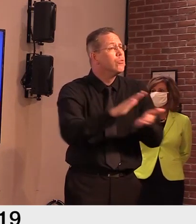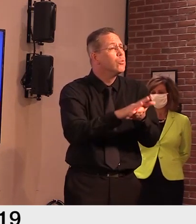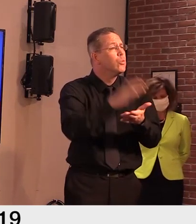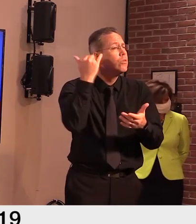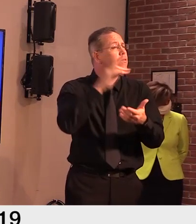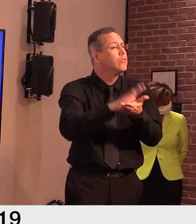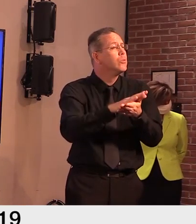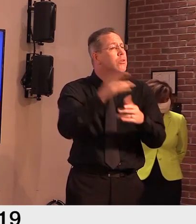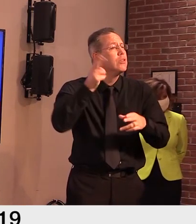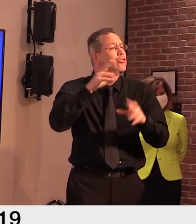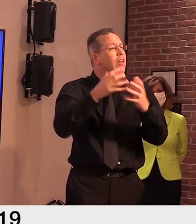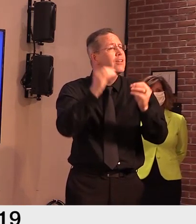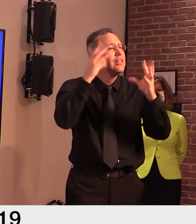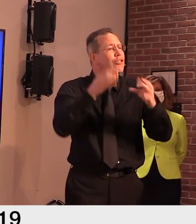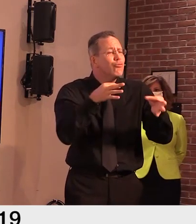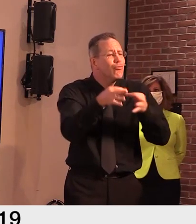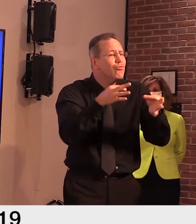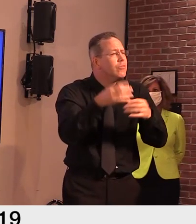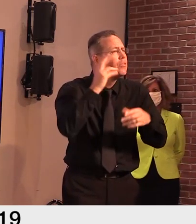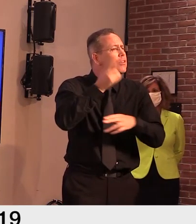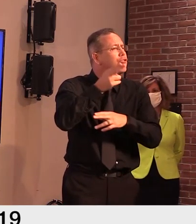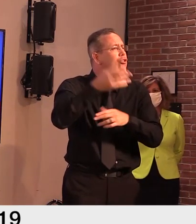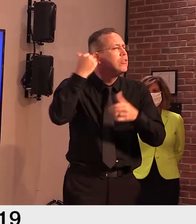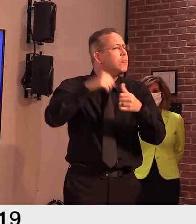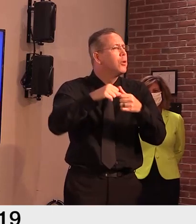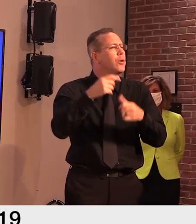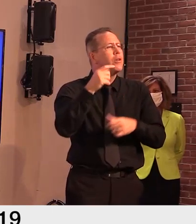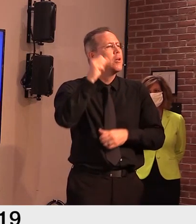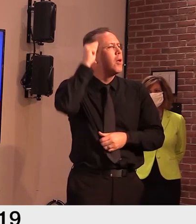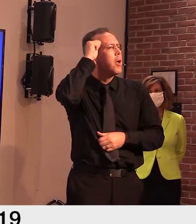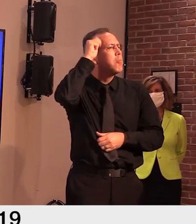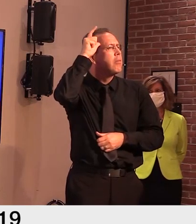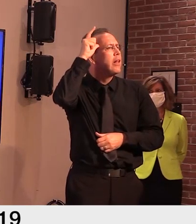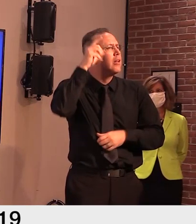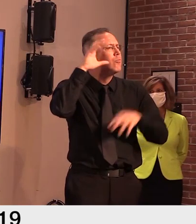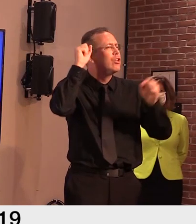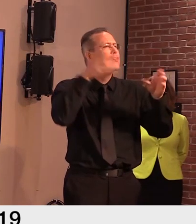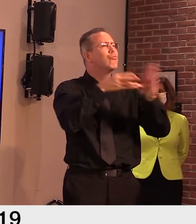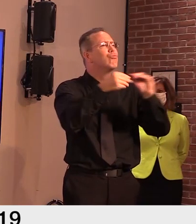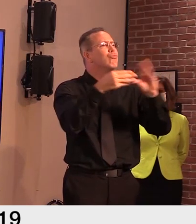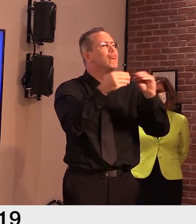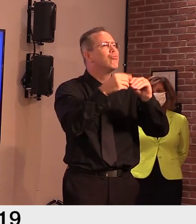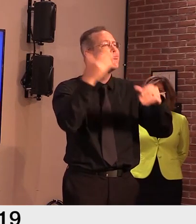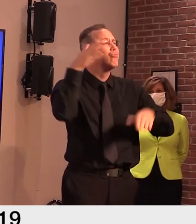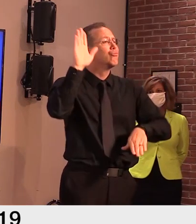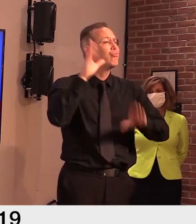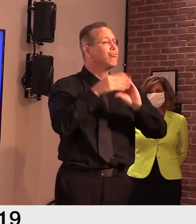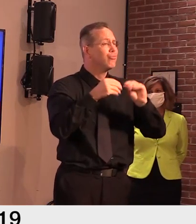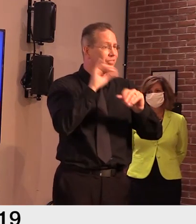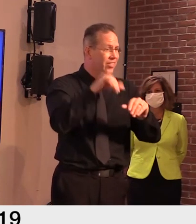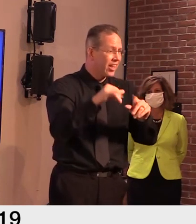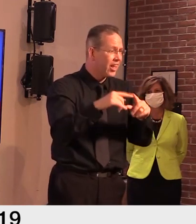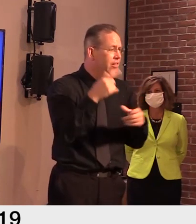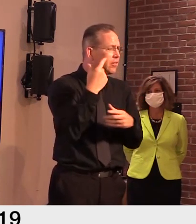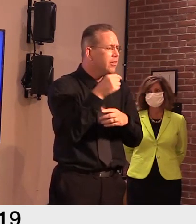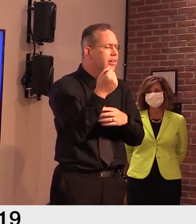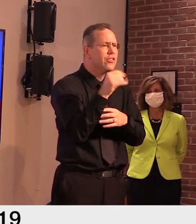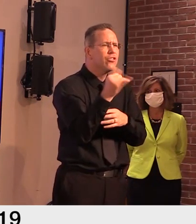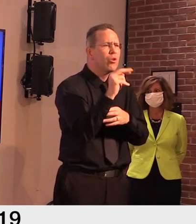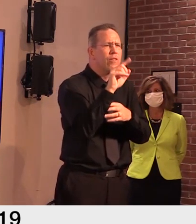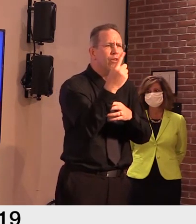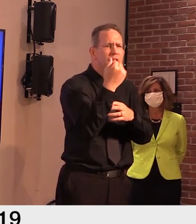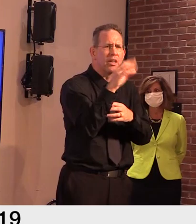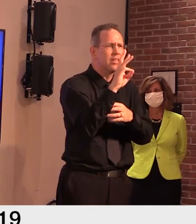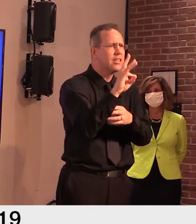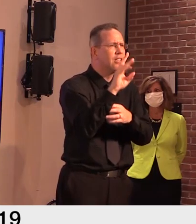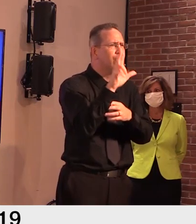rights. Like most Vermonters, in elementary school, I was taught that President Abraham Lincoln freed